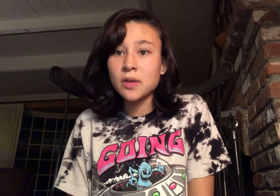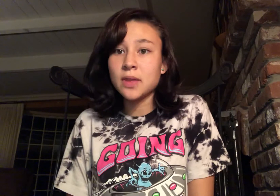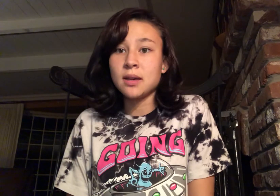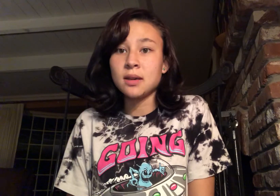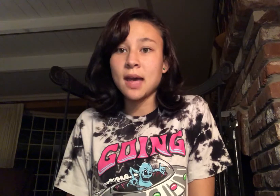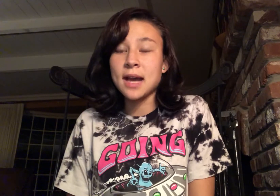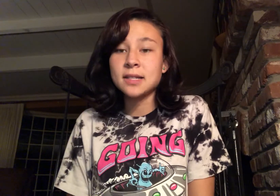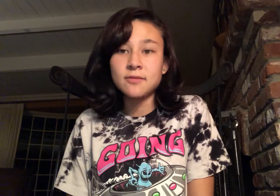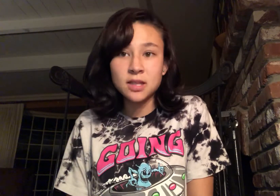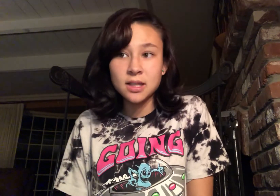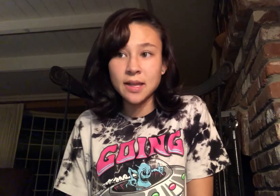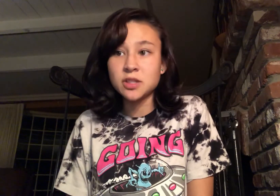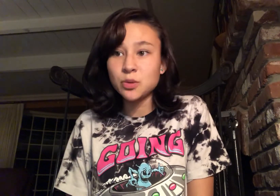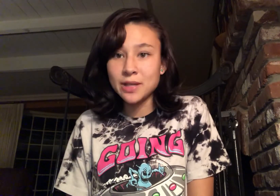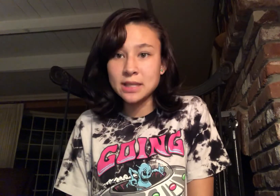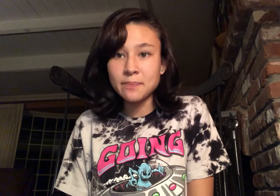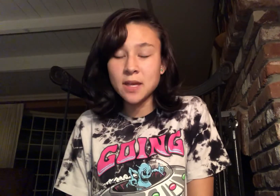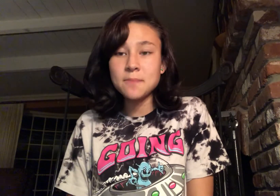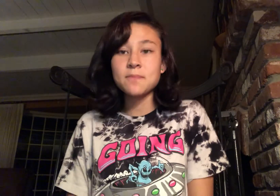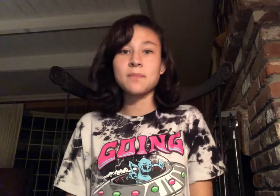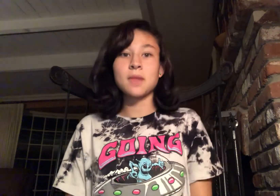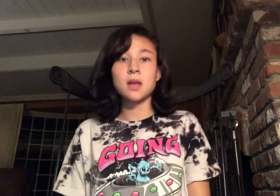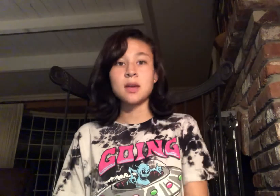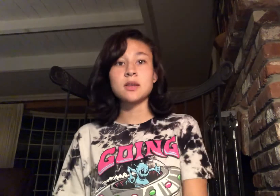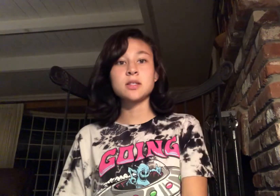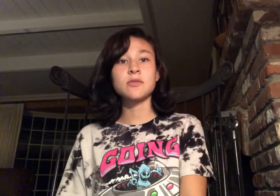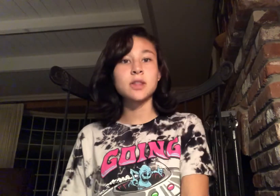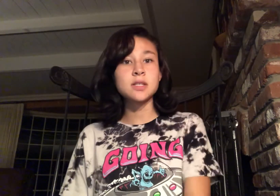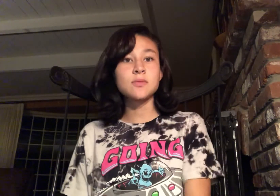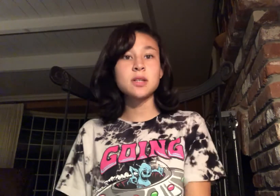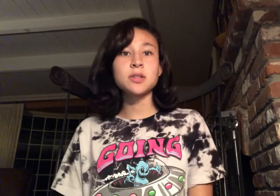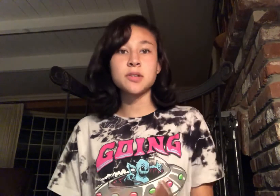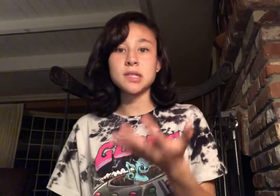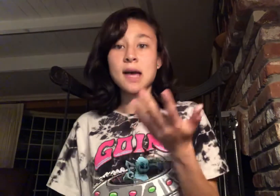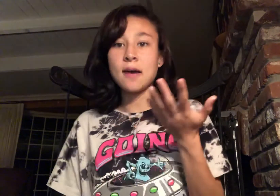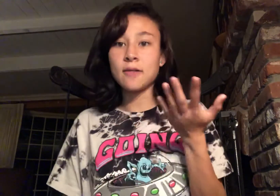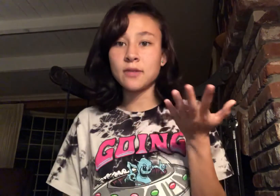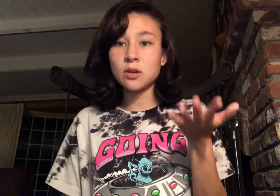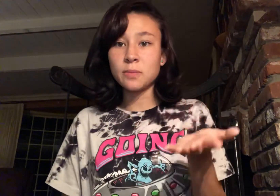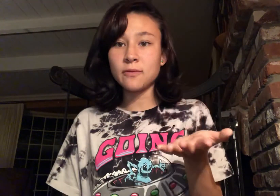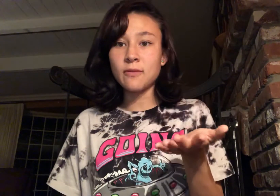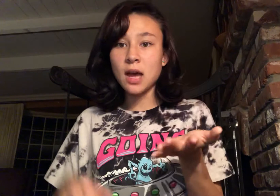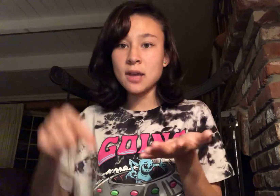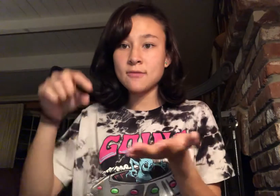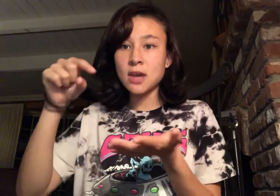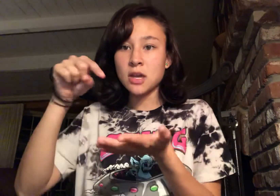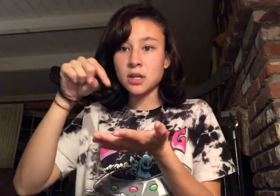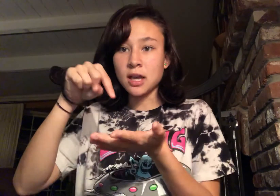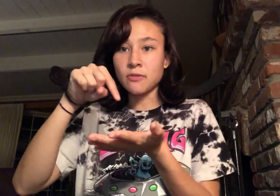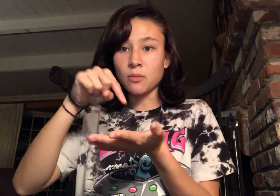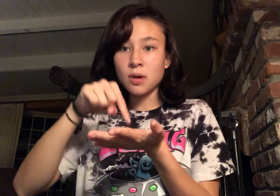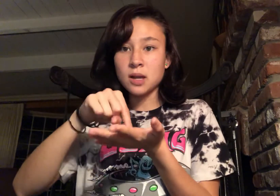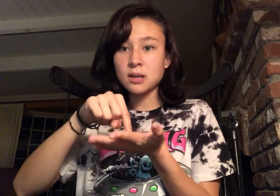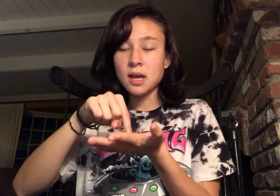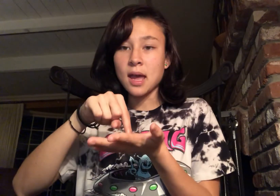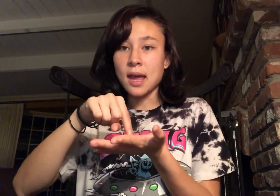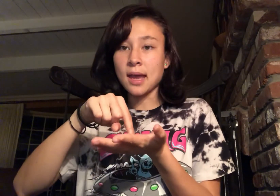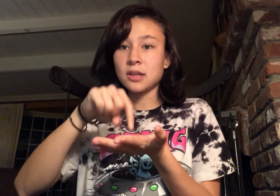the activity like doing something. So for this one, you're going to have an open five, you're going to have the one, and you